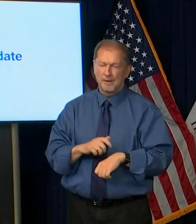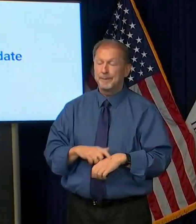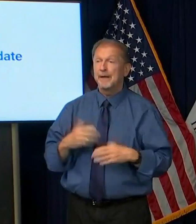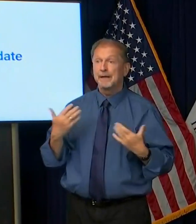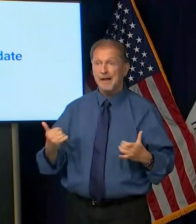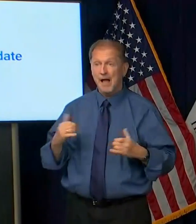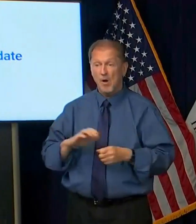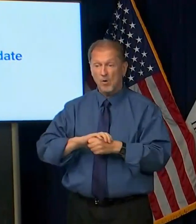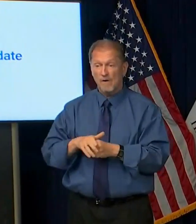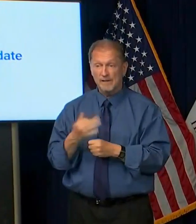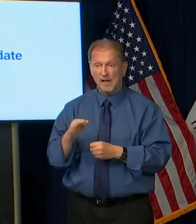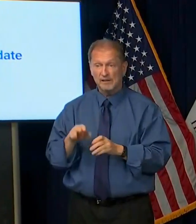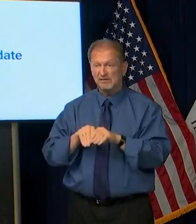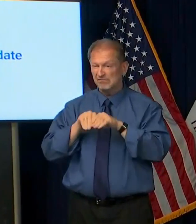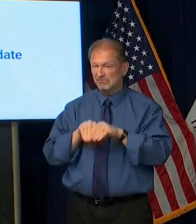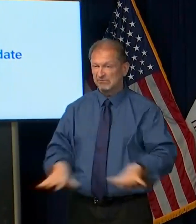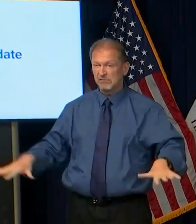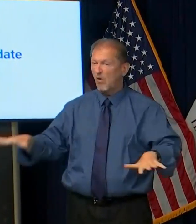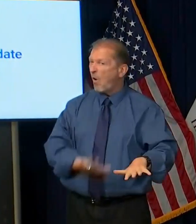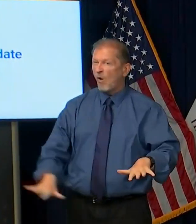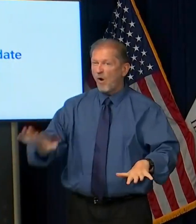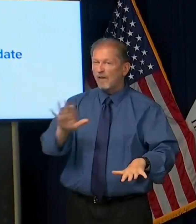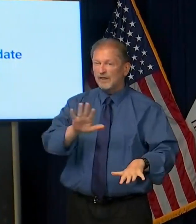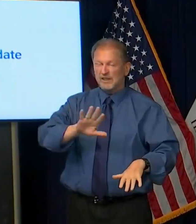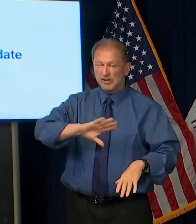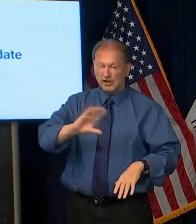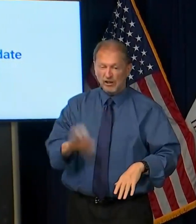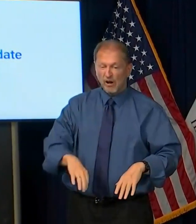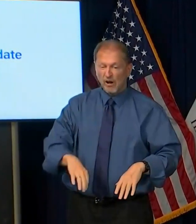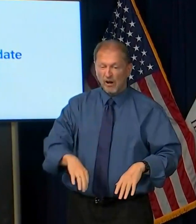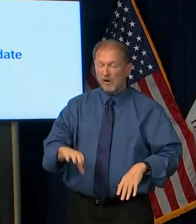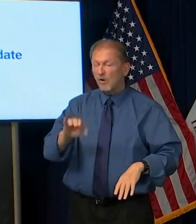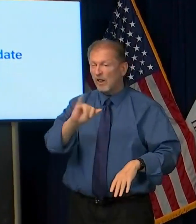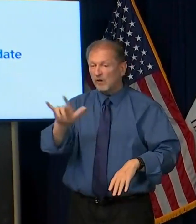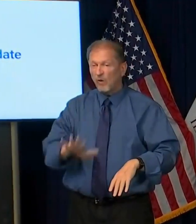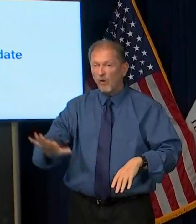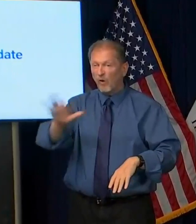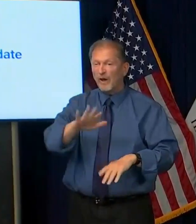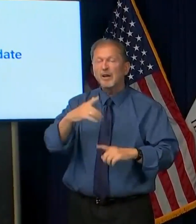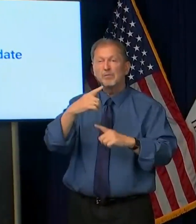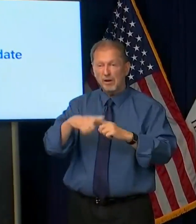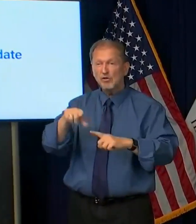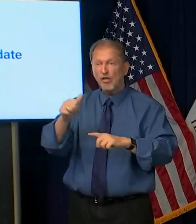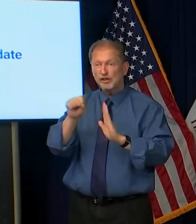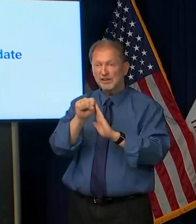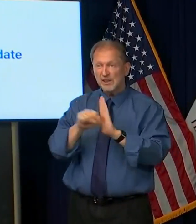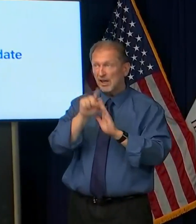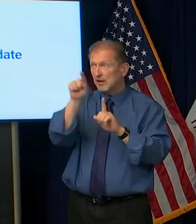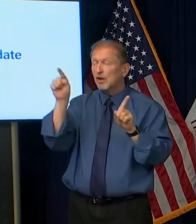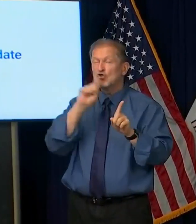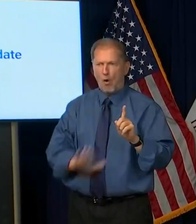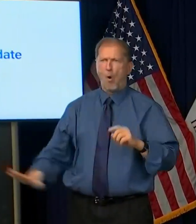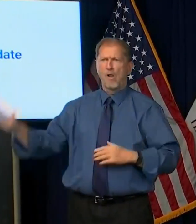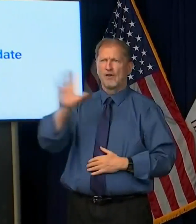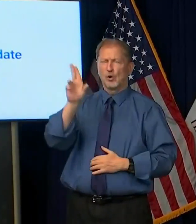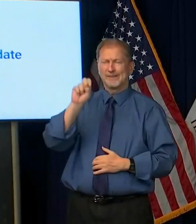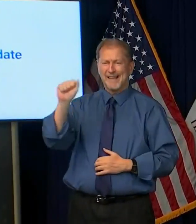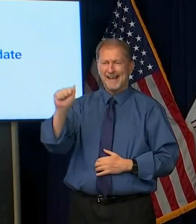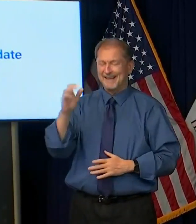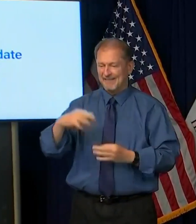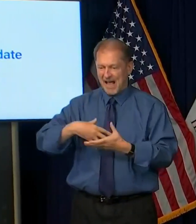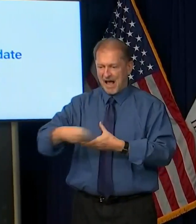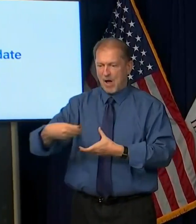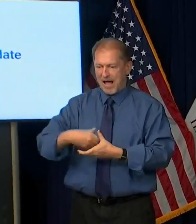our communities and throughout our whole state and throughout neighboring states, the entire country. And the more people go out and move out and